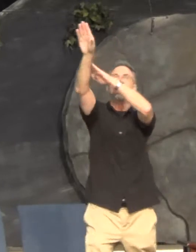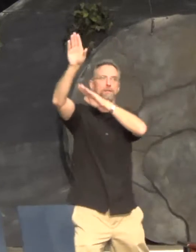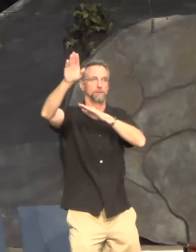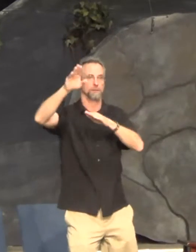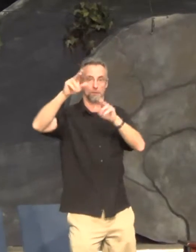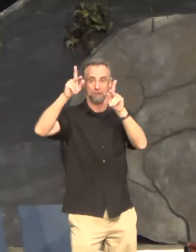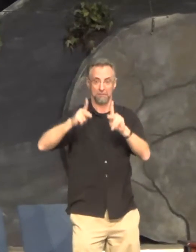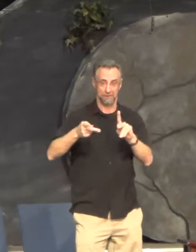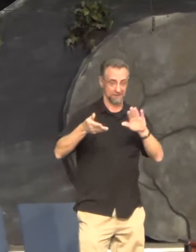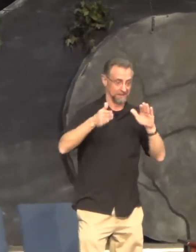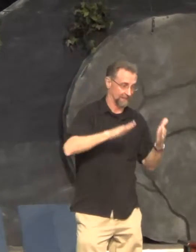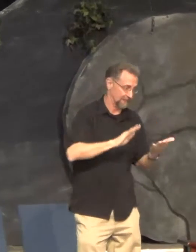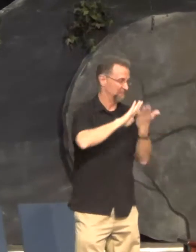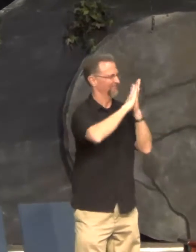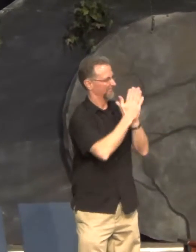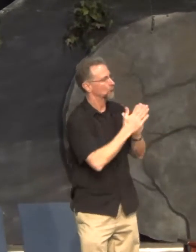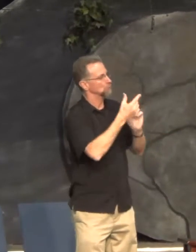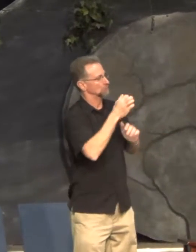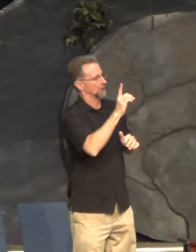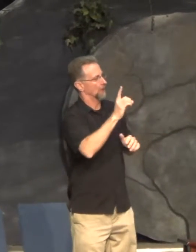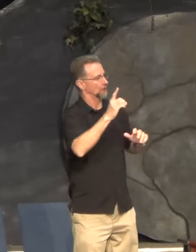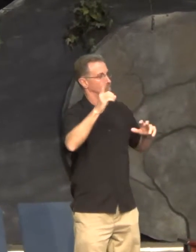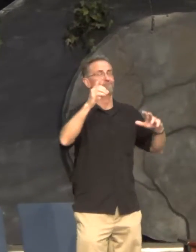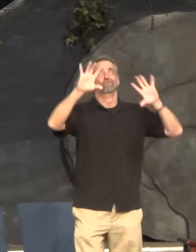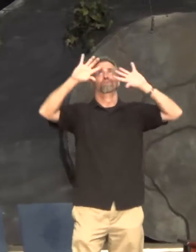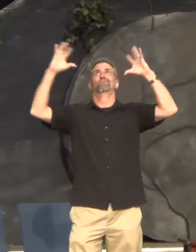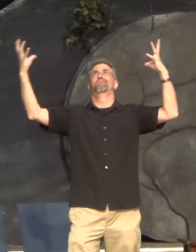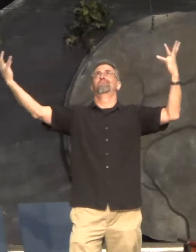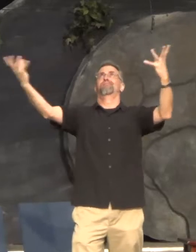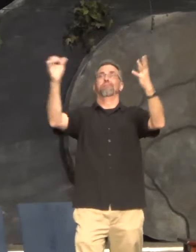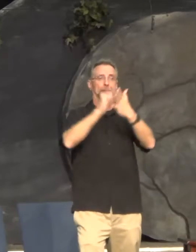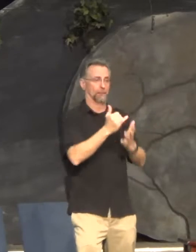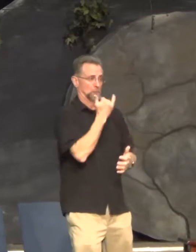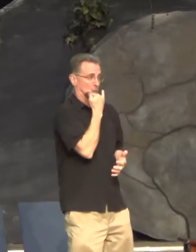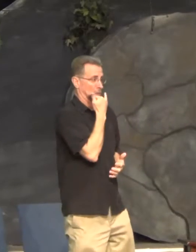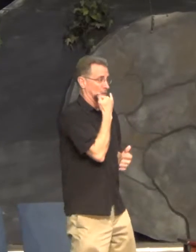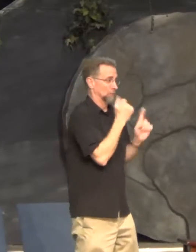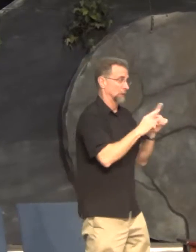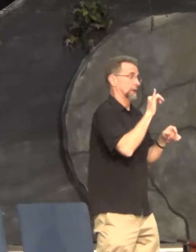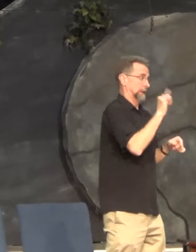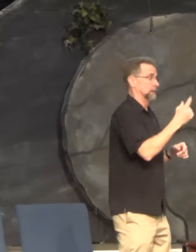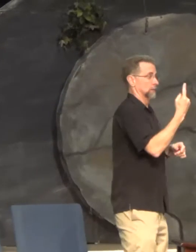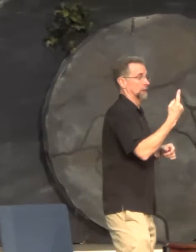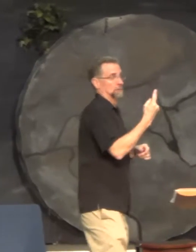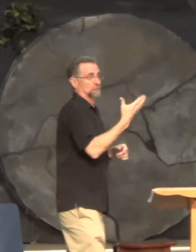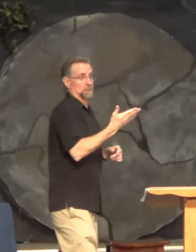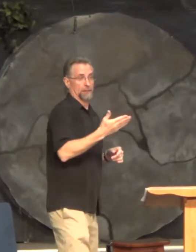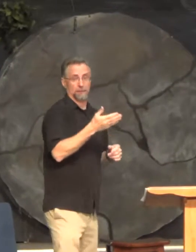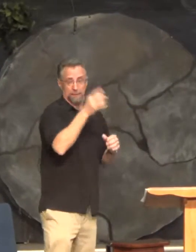would go into this place, they would die and they would become a god. And that universe of God is a wrong thought. It's a